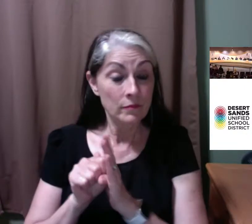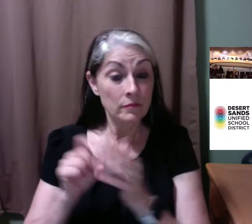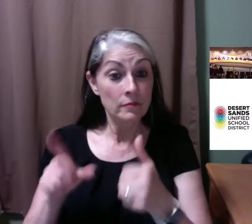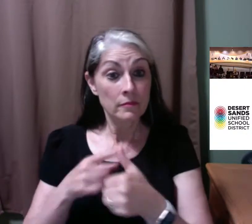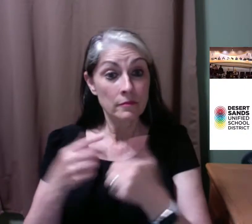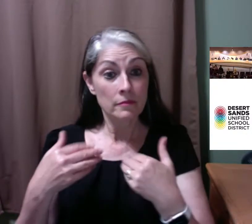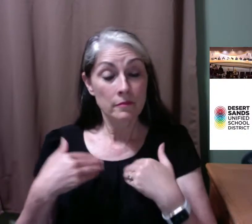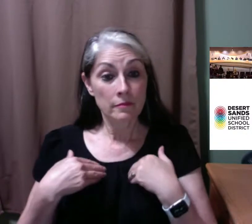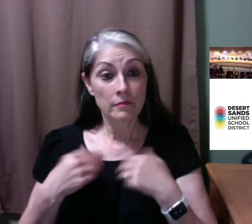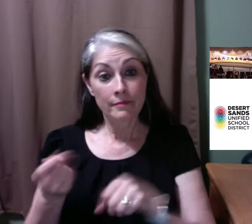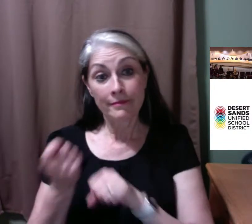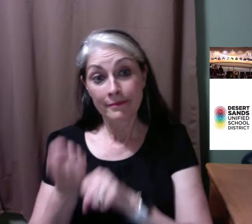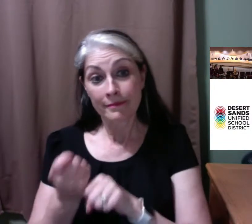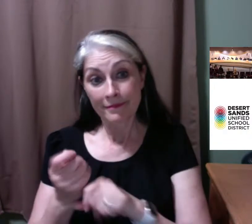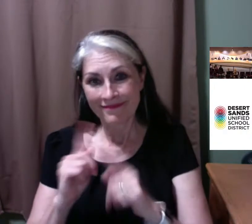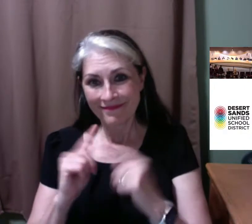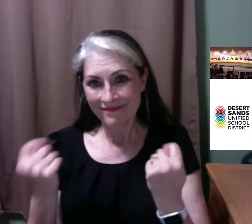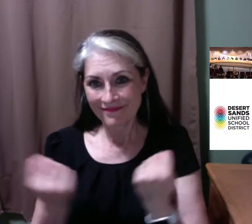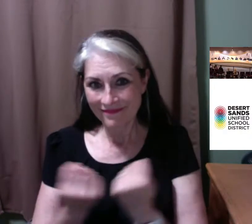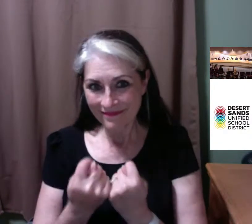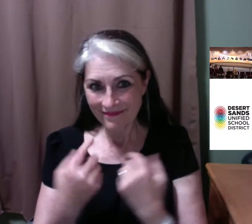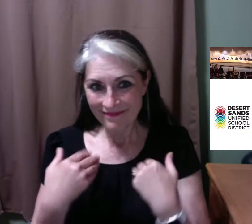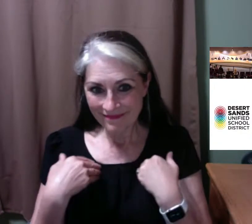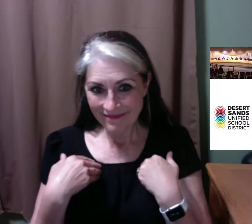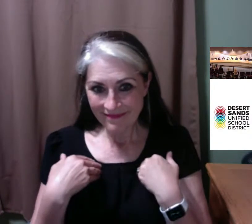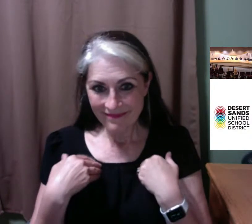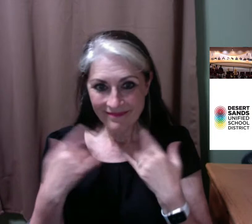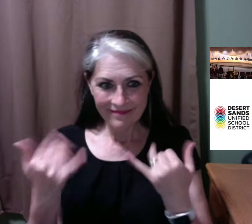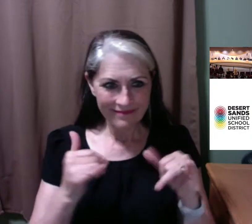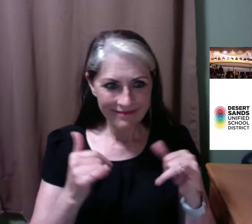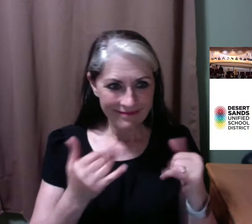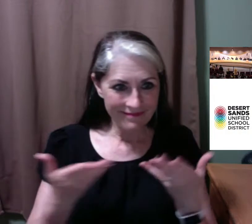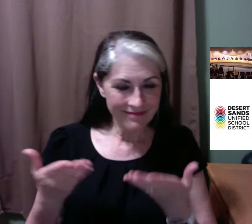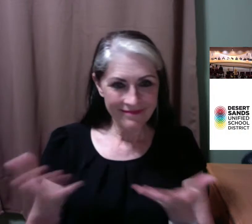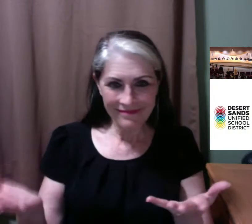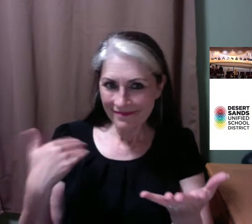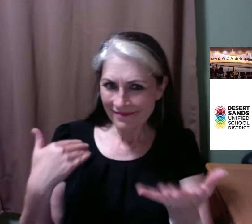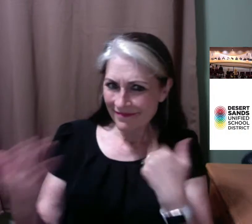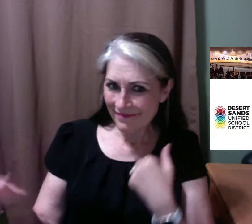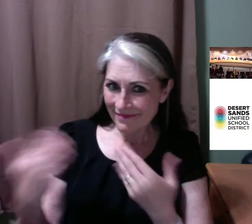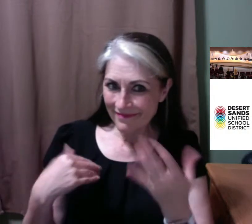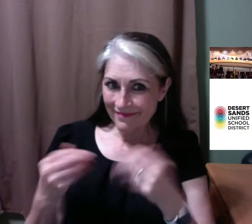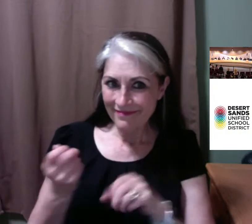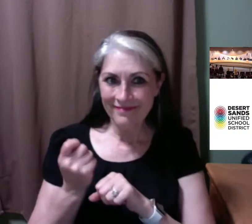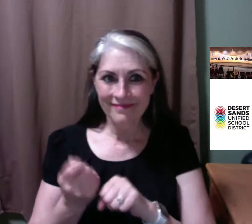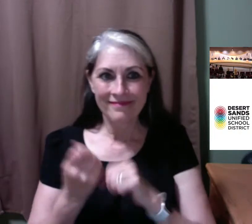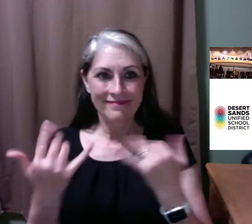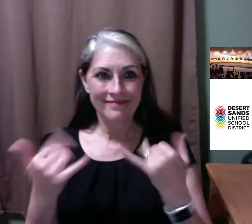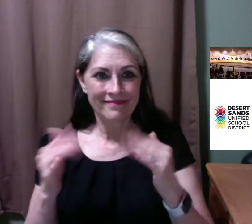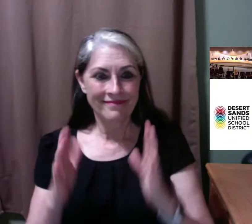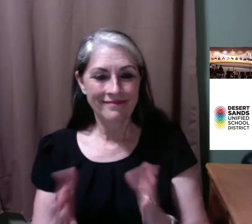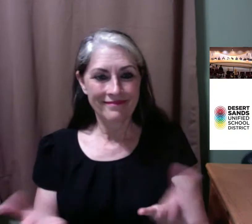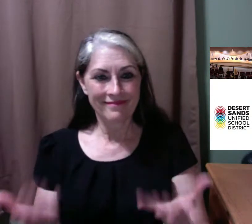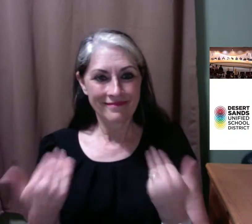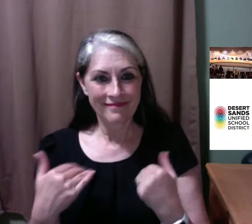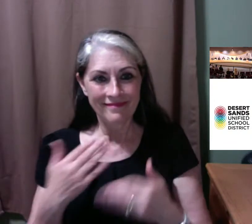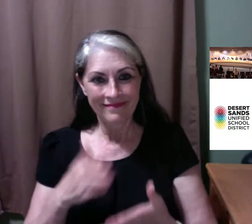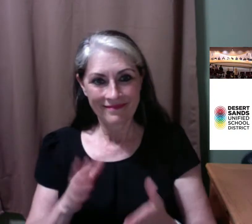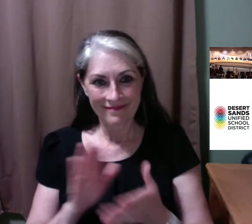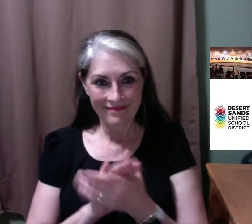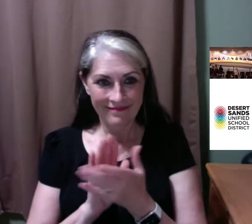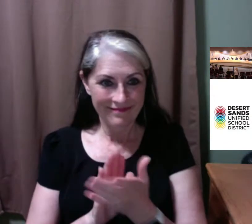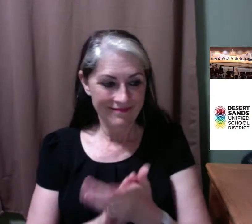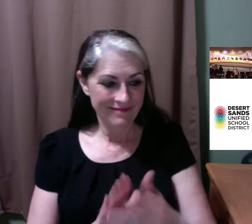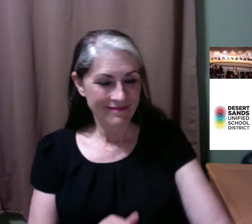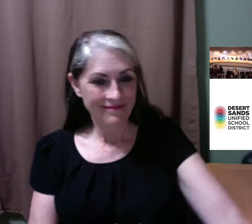we have the baseball team. Any baseball players here with us? Come on up. Well, please. You're going to stand